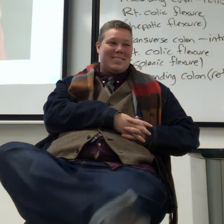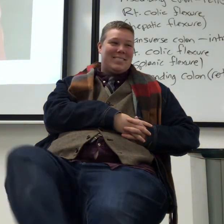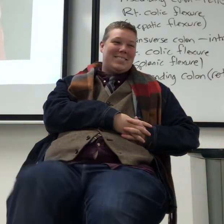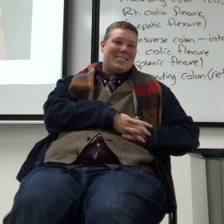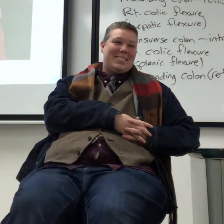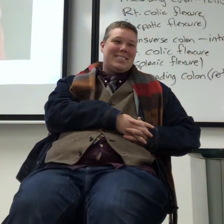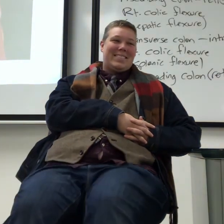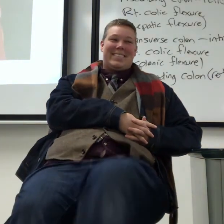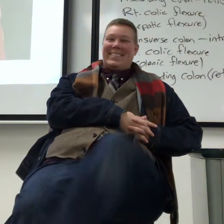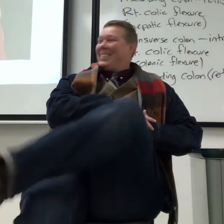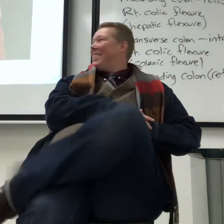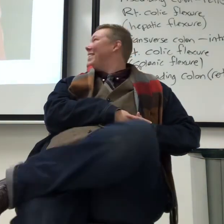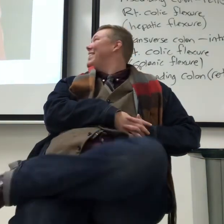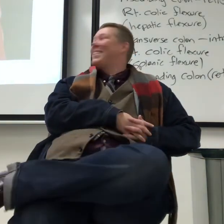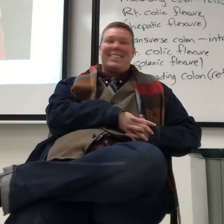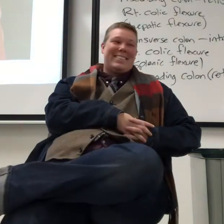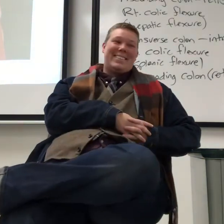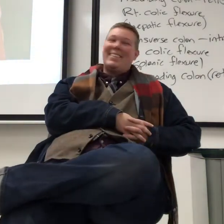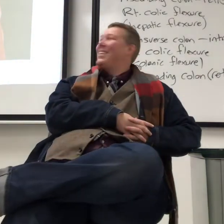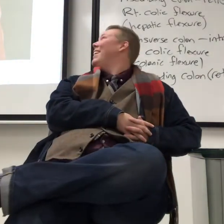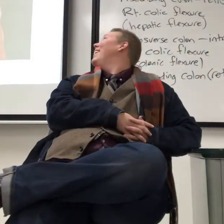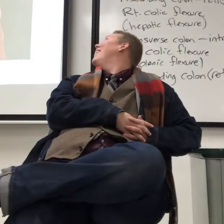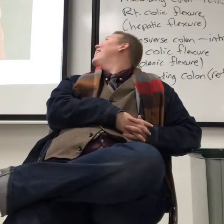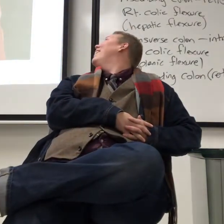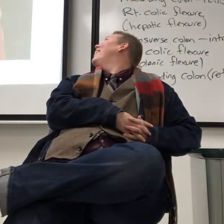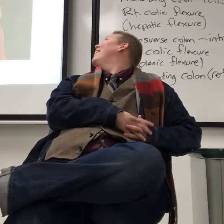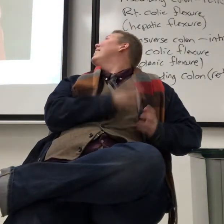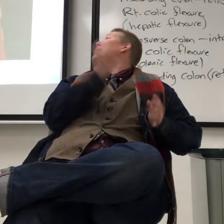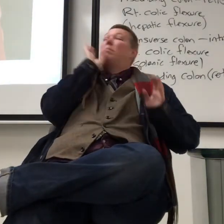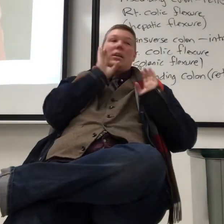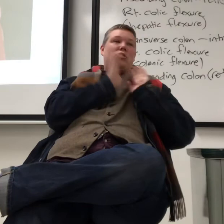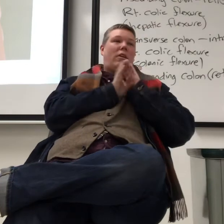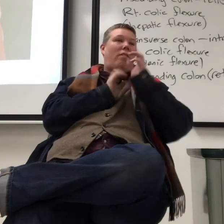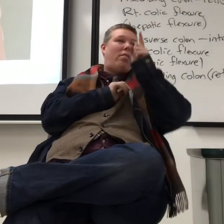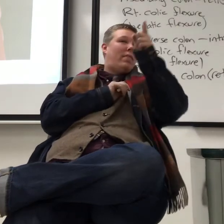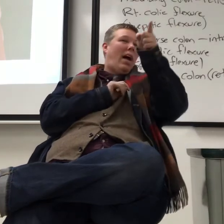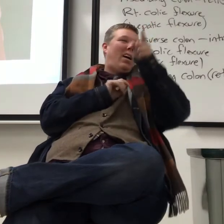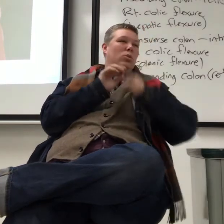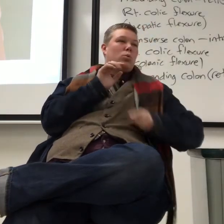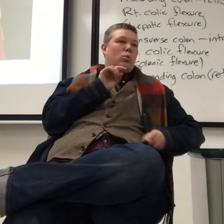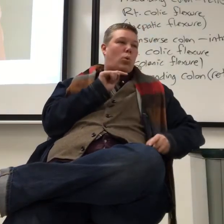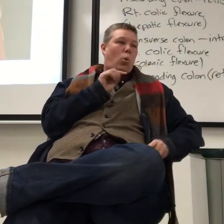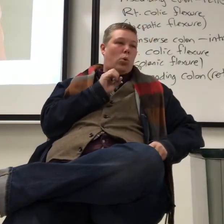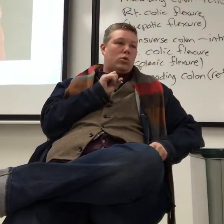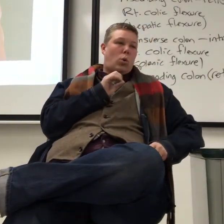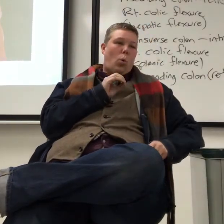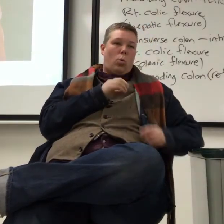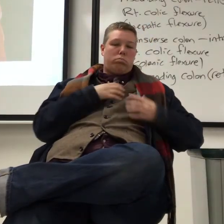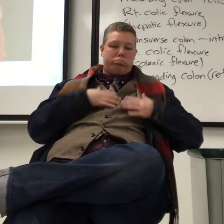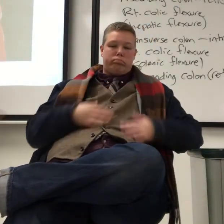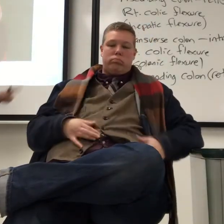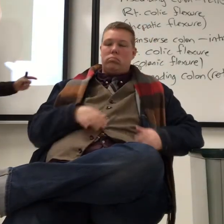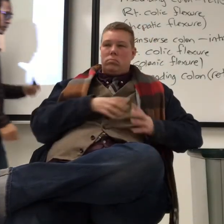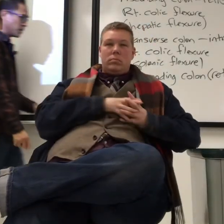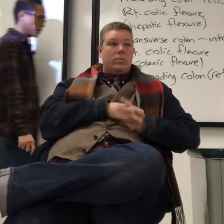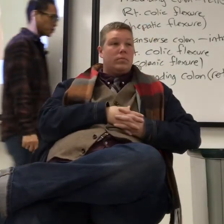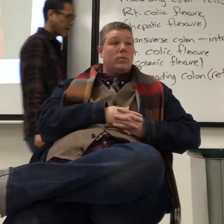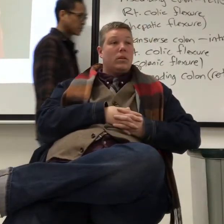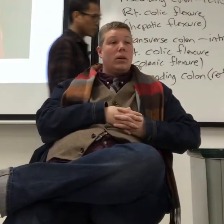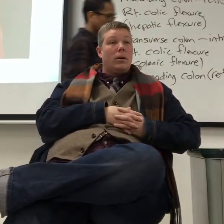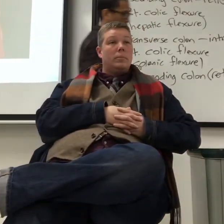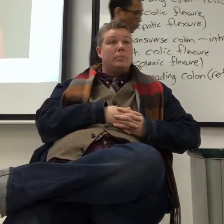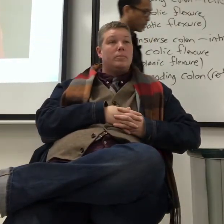A couple of pictures here. There's a picture of our torso back there. And do you see